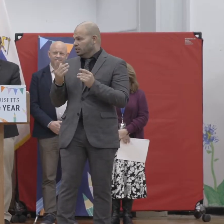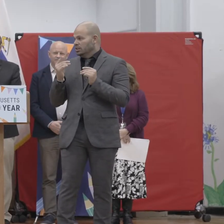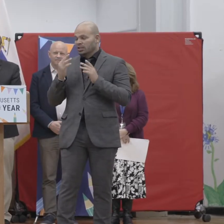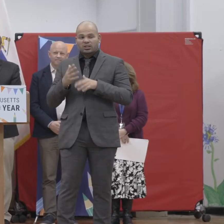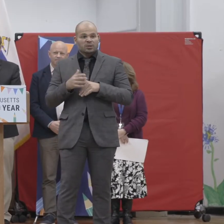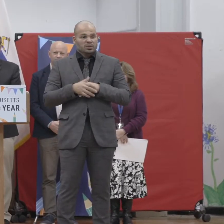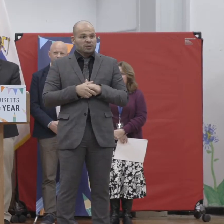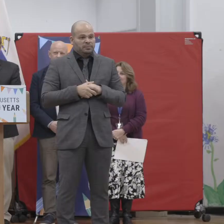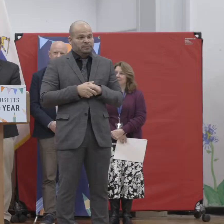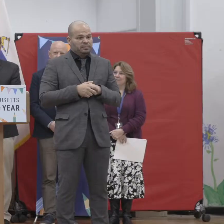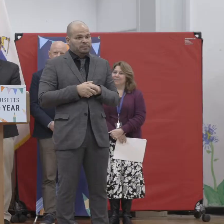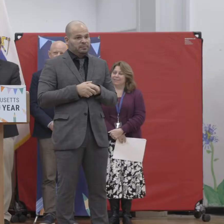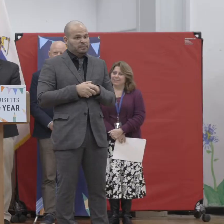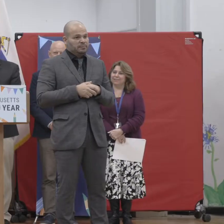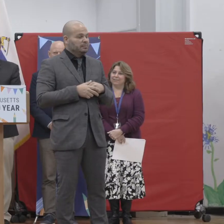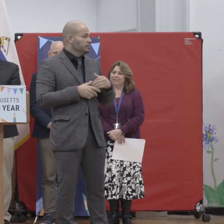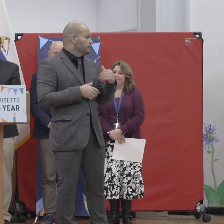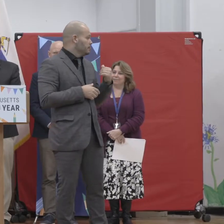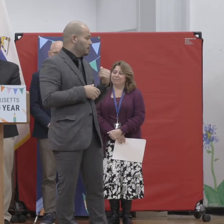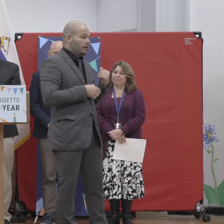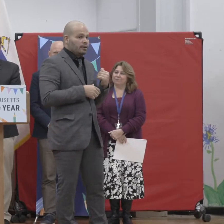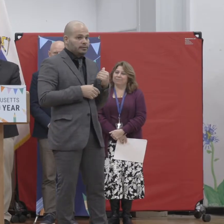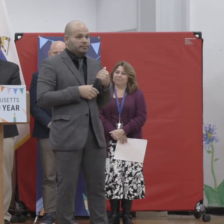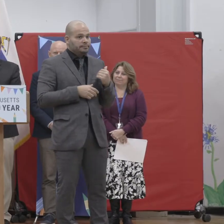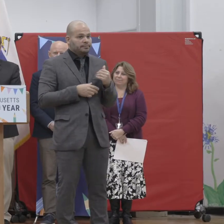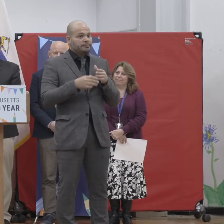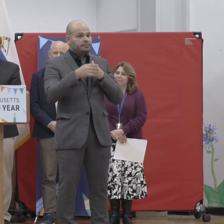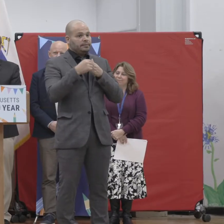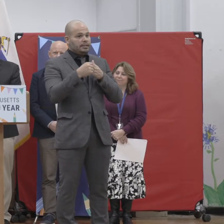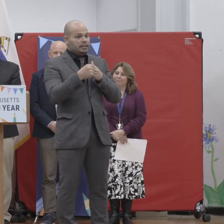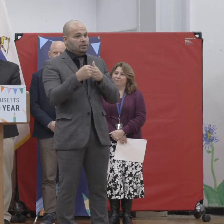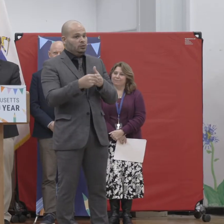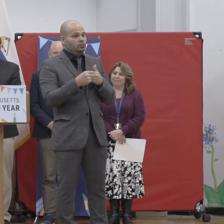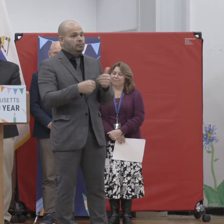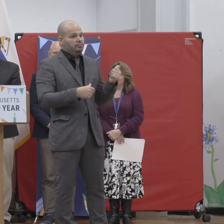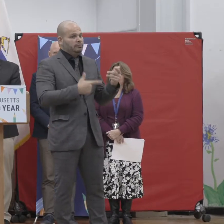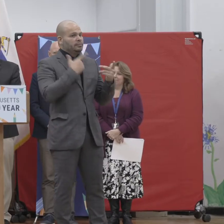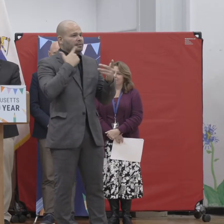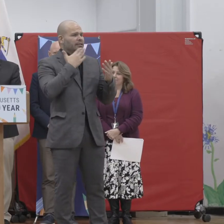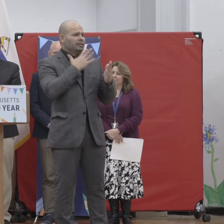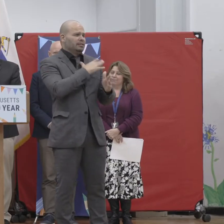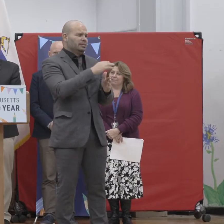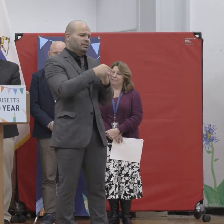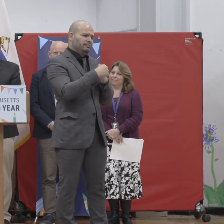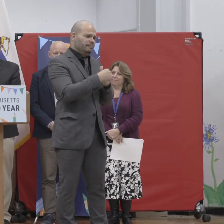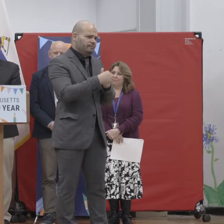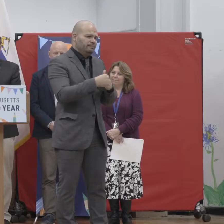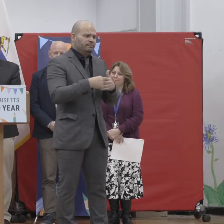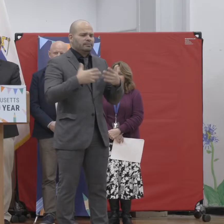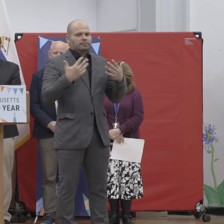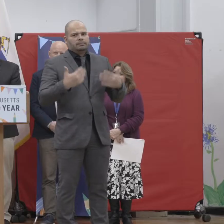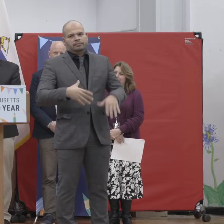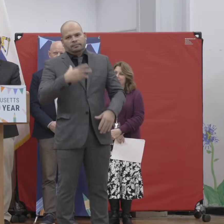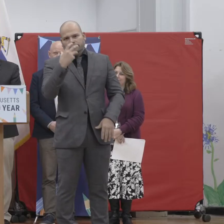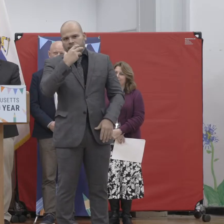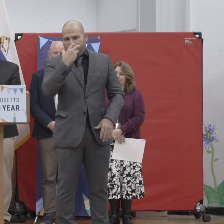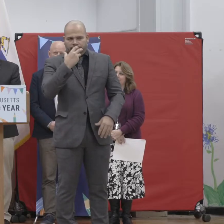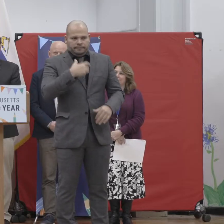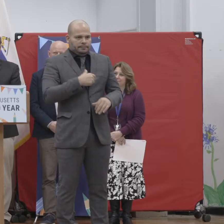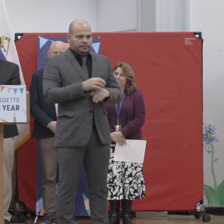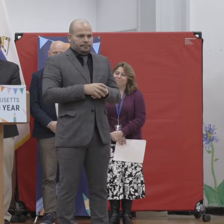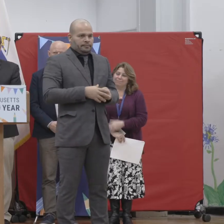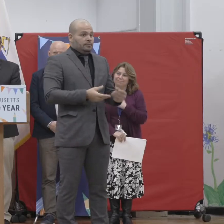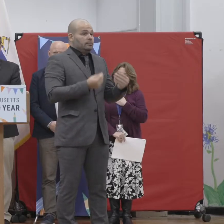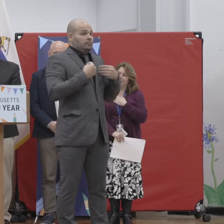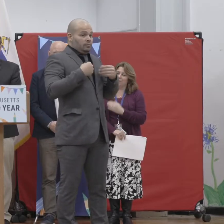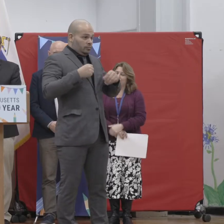your leadership of the district is inspiring to all staff, and you help make it possible for us to perform the critical work of educating our